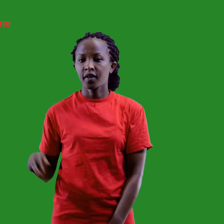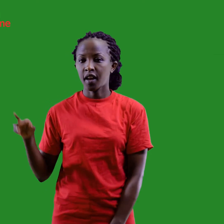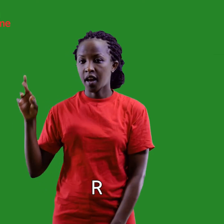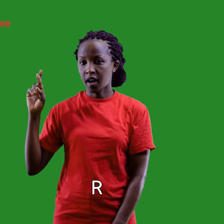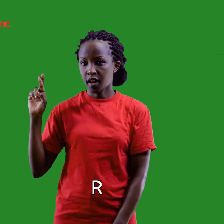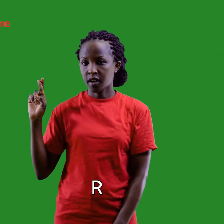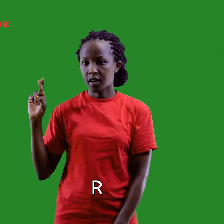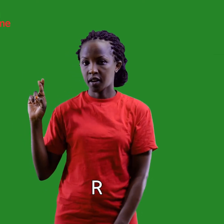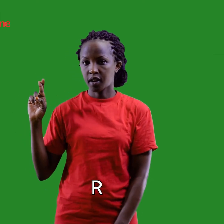R